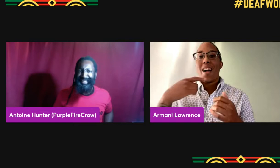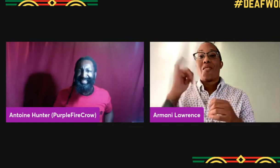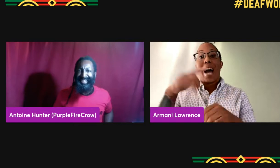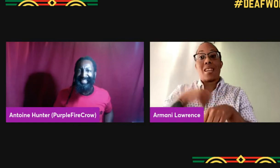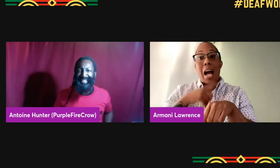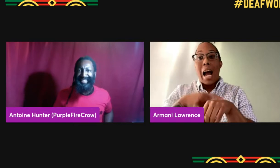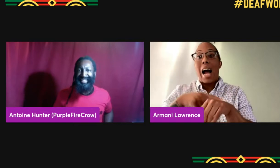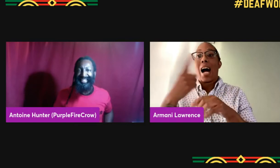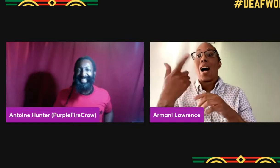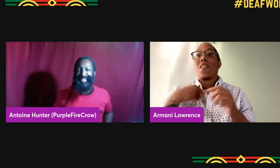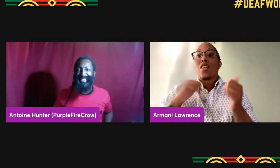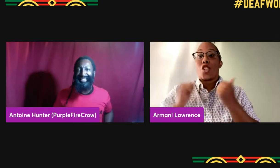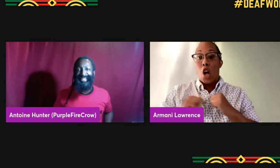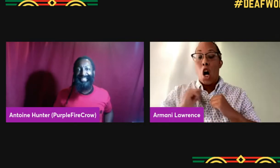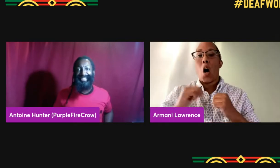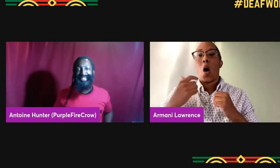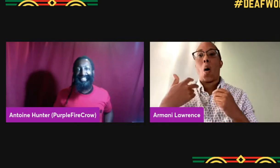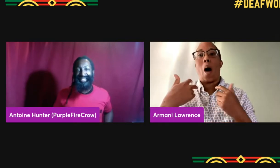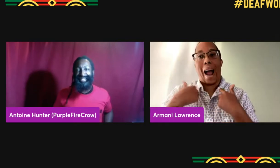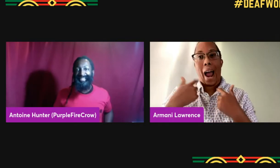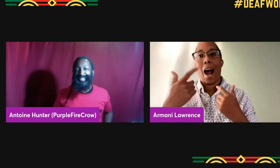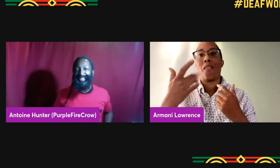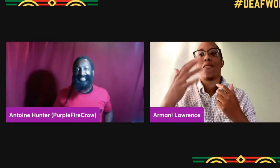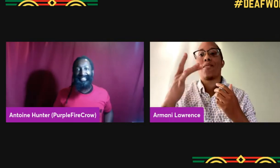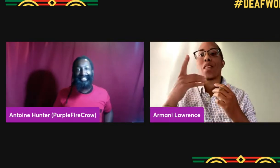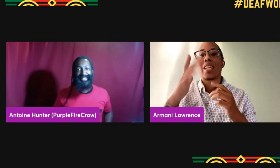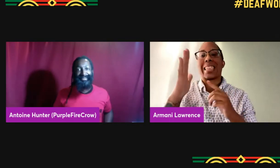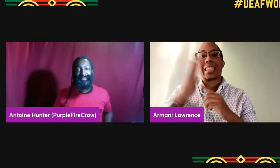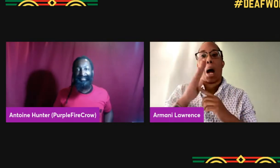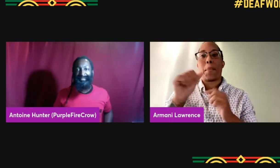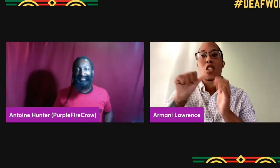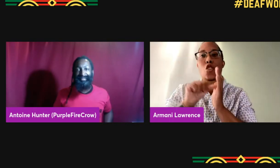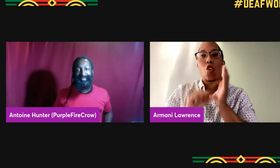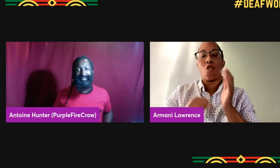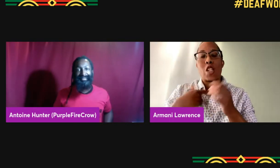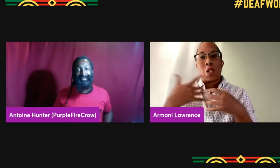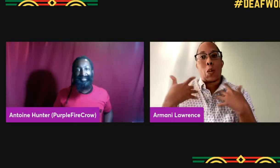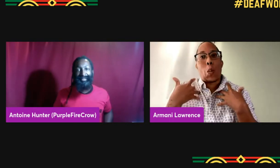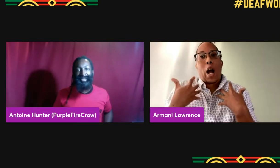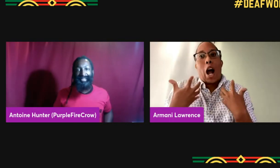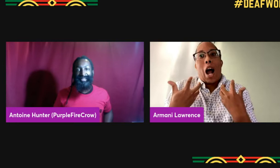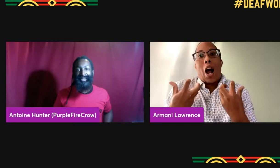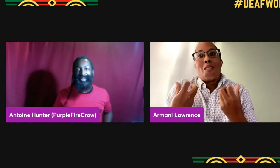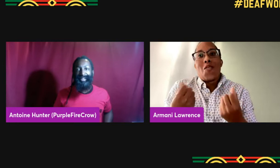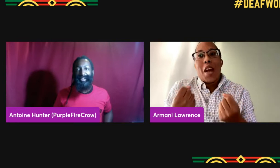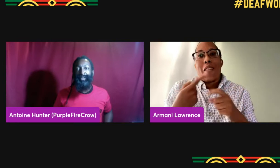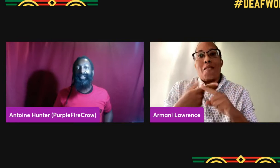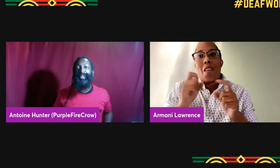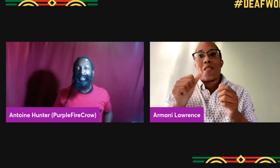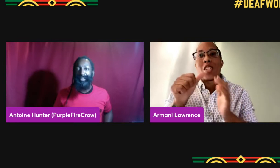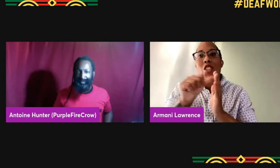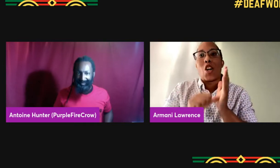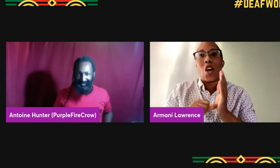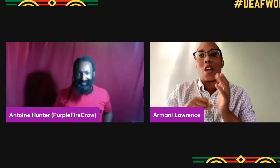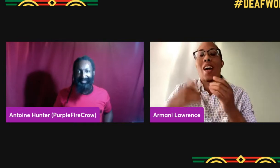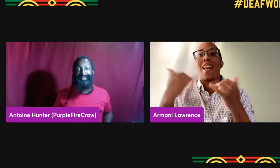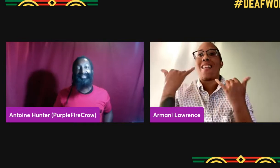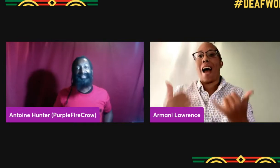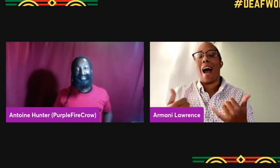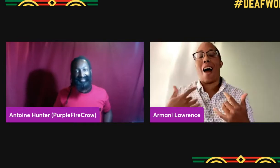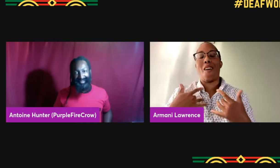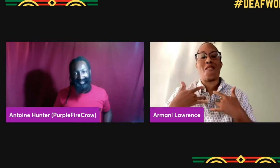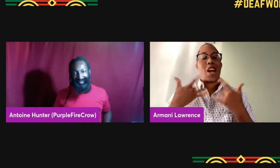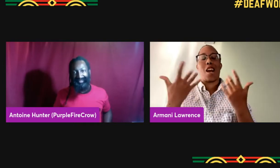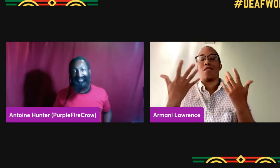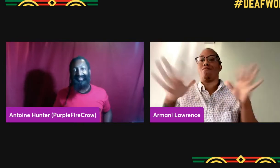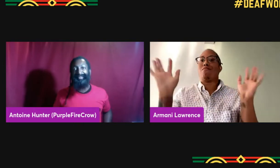on? You know, at that time, with the first show, you know, I had just recovered and was in the